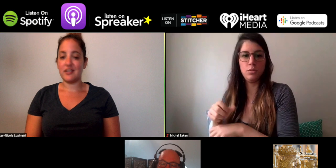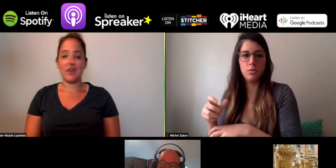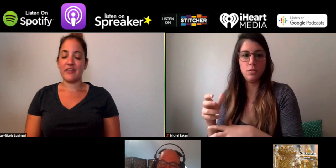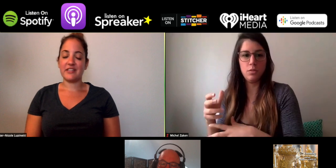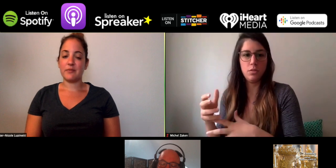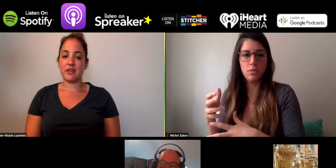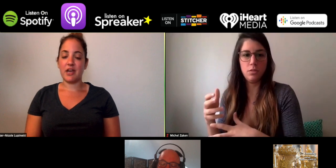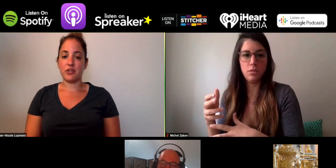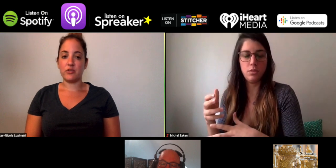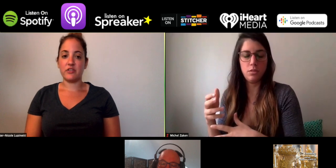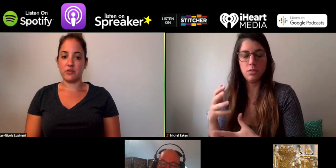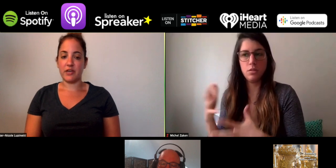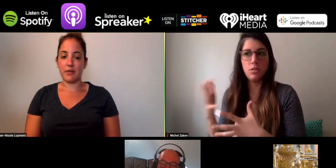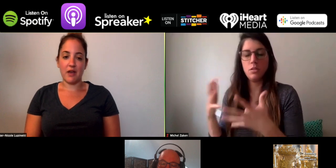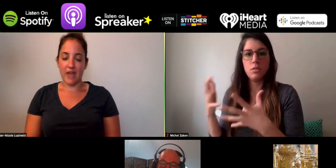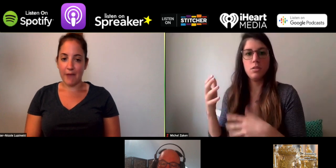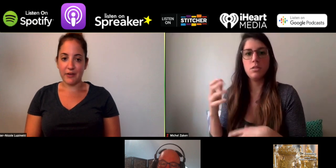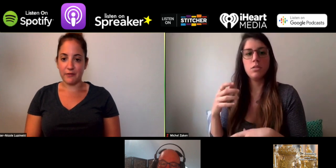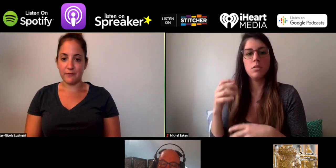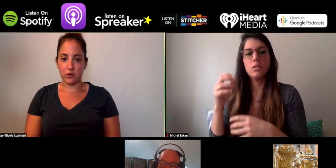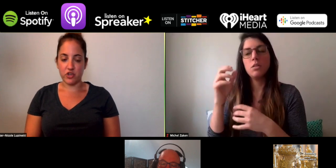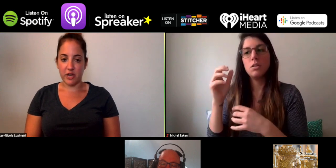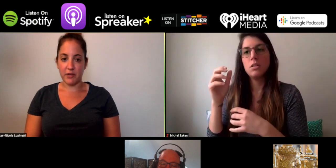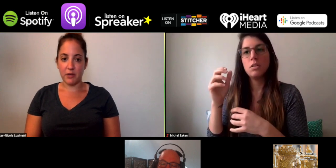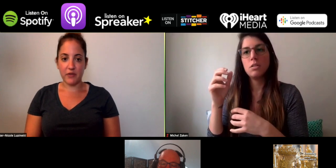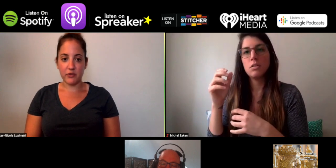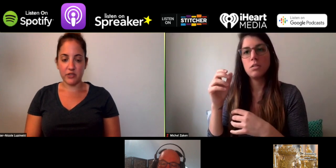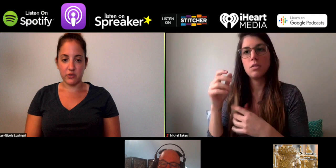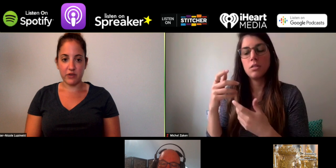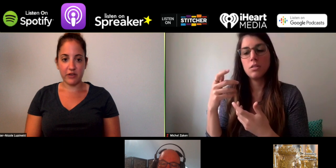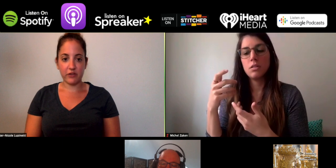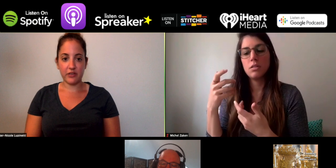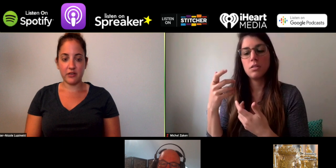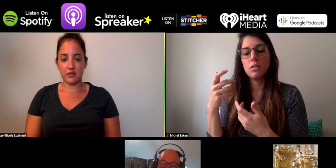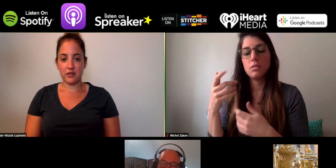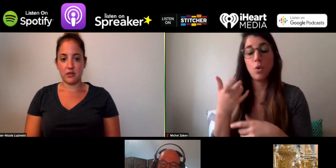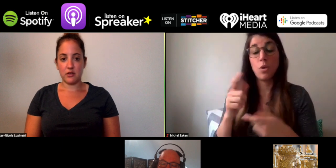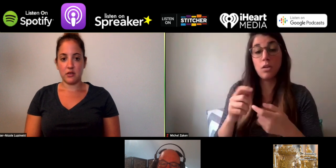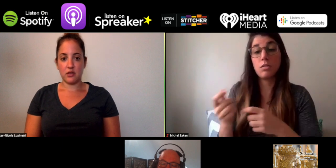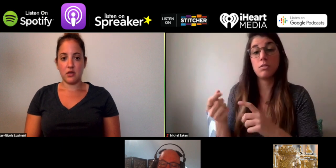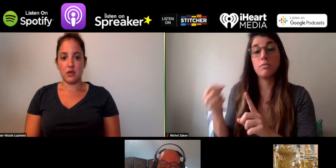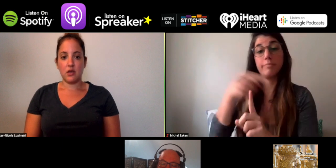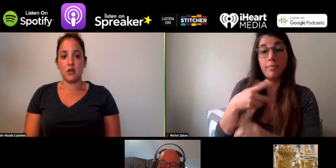simultaneously. And that's something I'm not used to doing. I'm not in the habit of, you know, trying to pick up on those cues regularly.